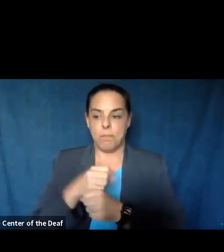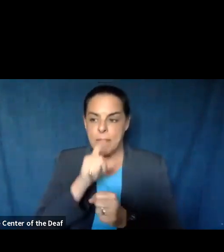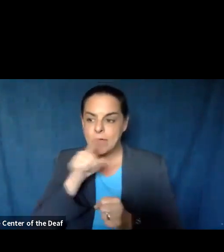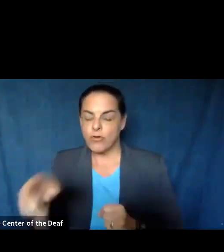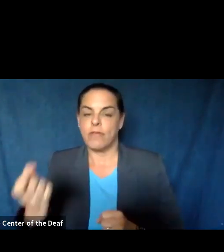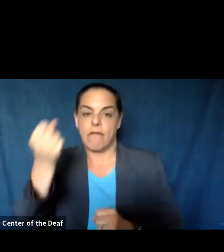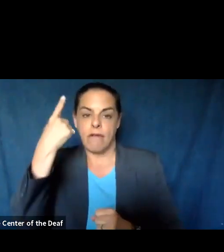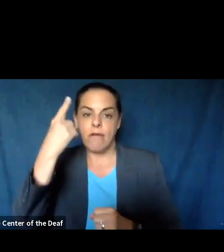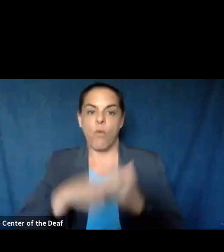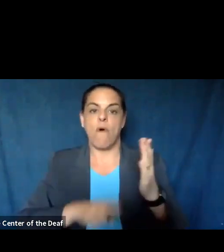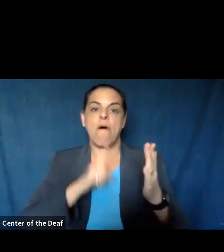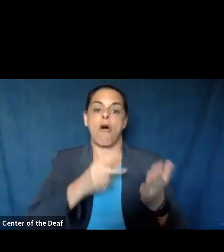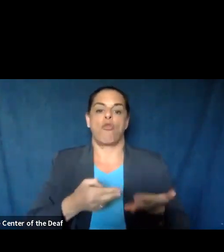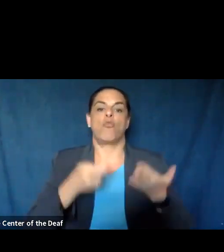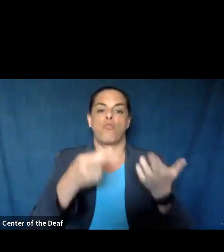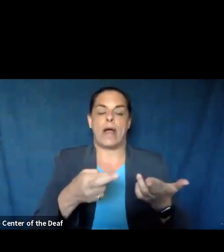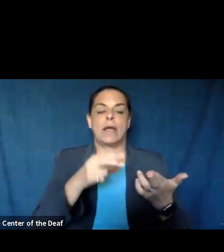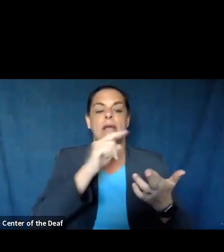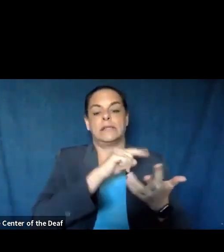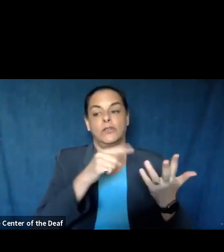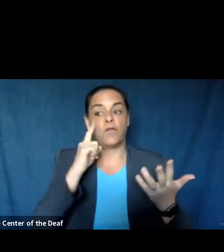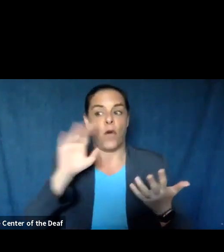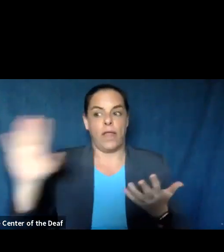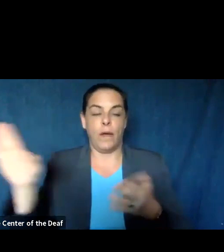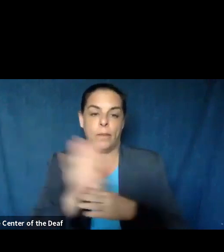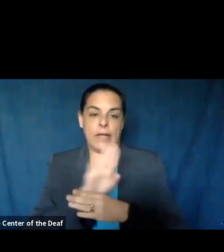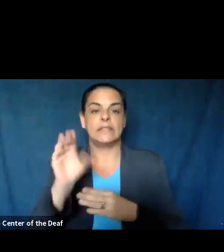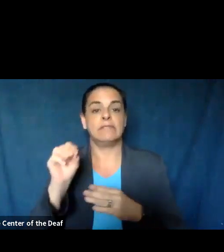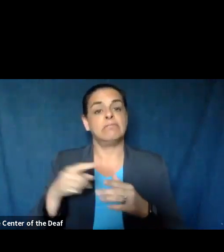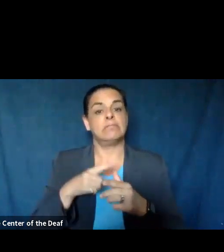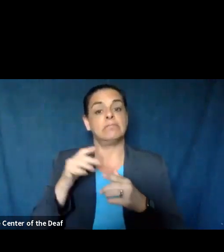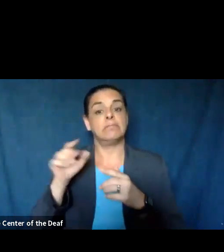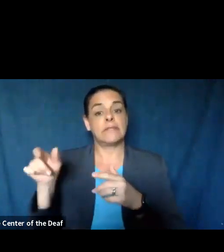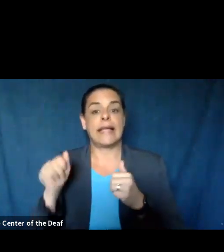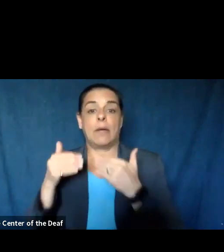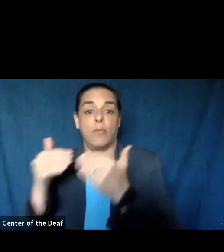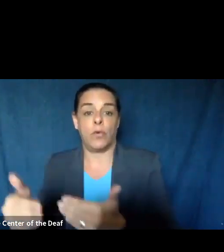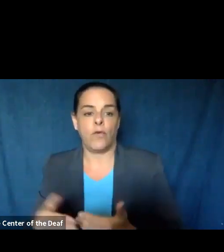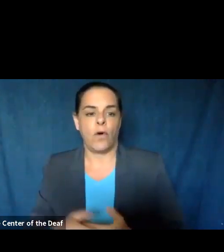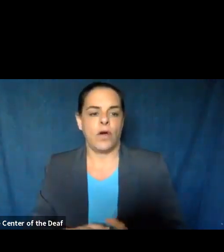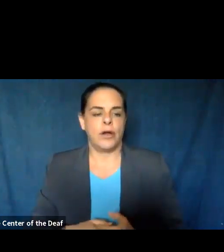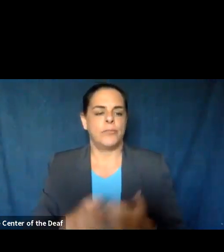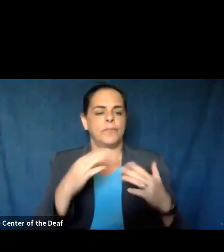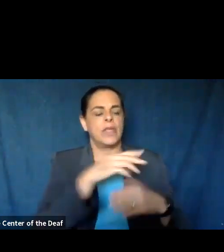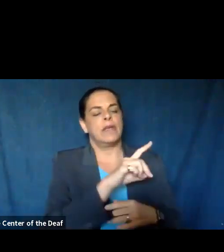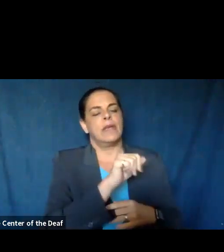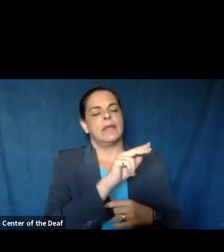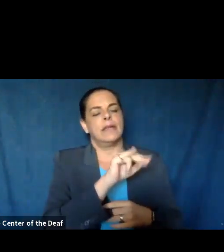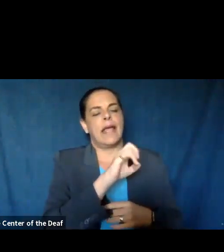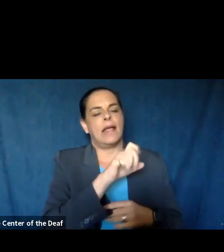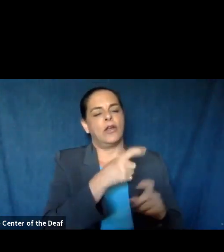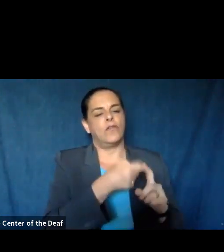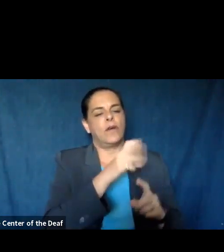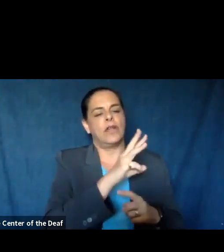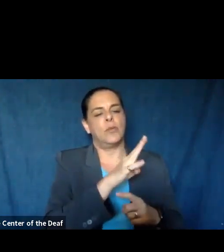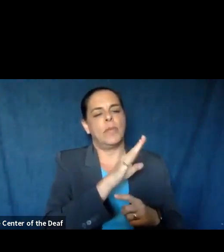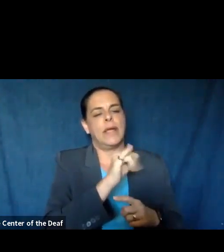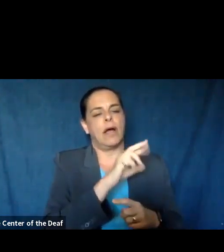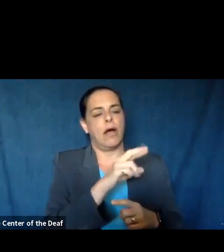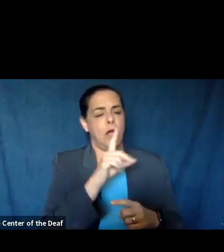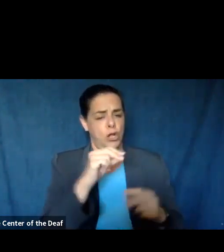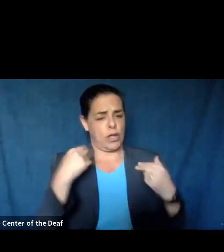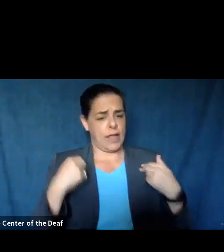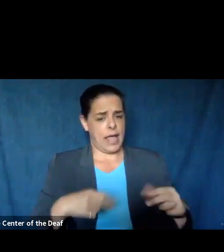what the recommendations are and can move forward. From Daniel with WVIR, does the health department have a message